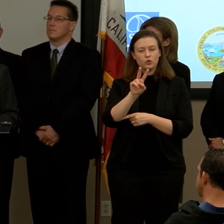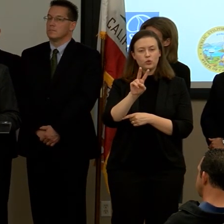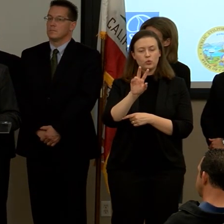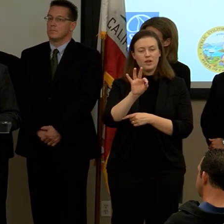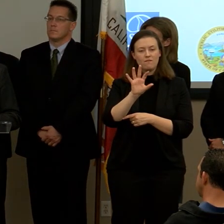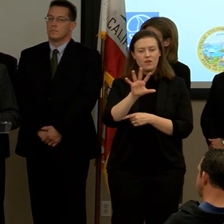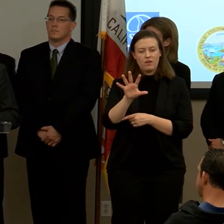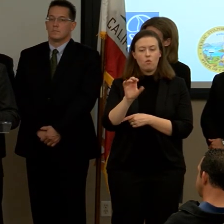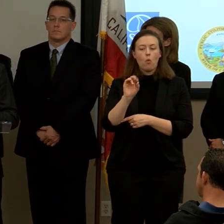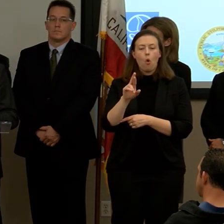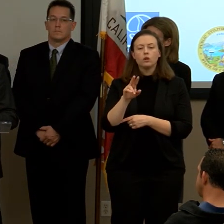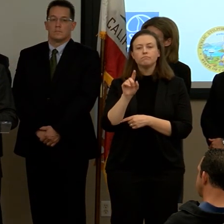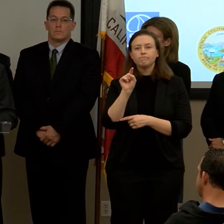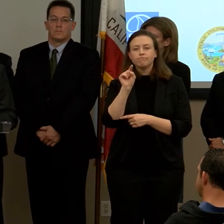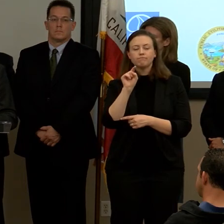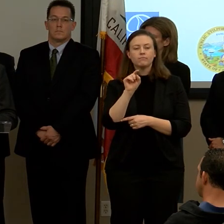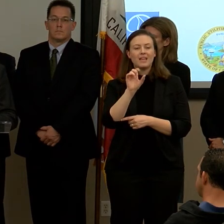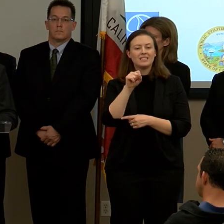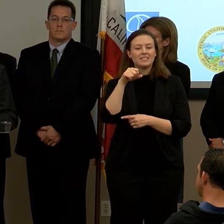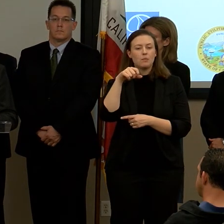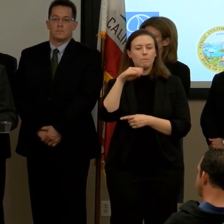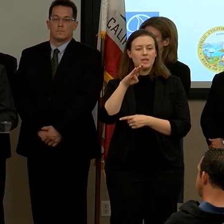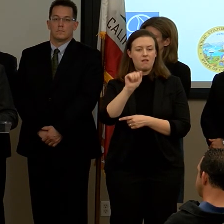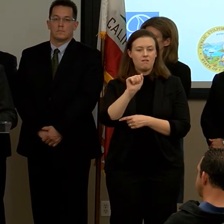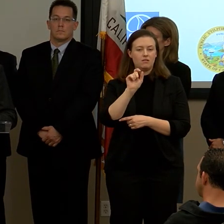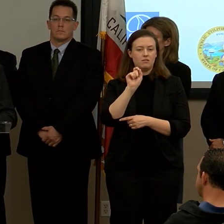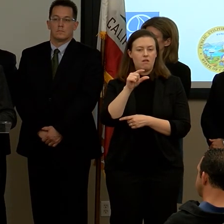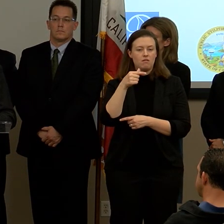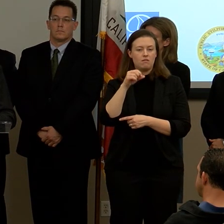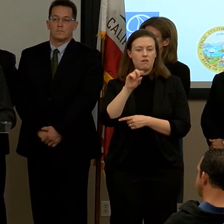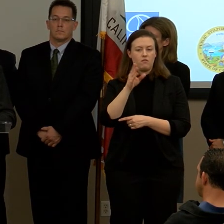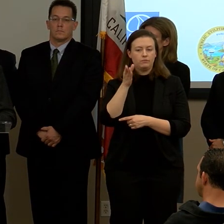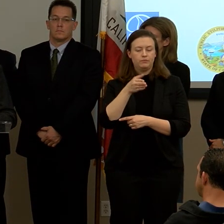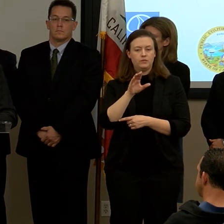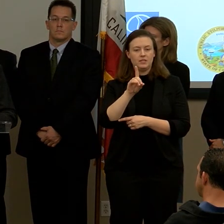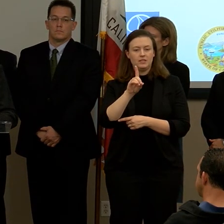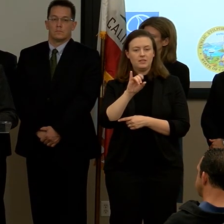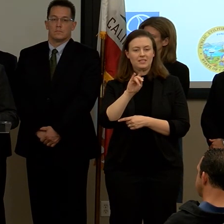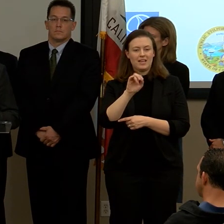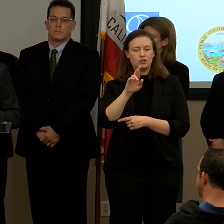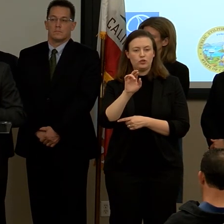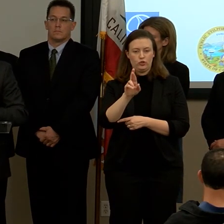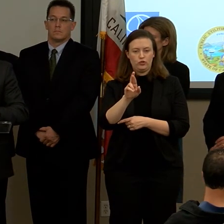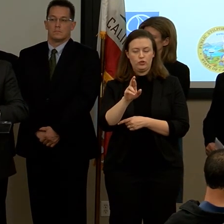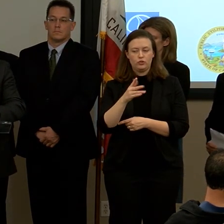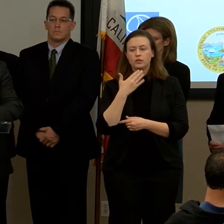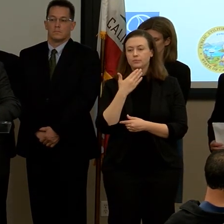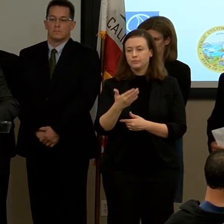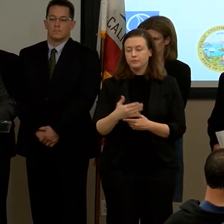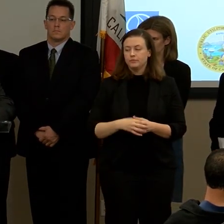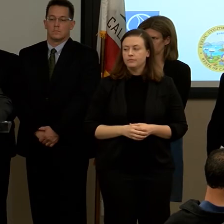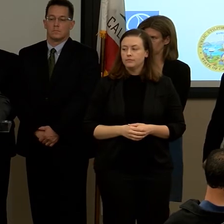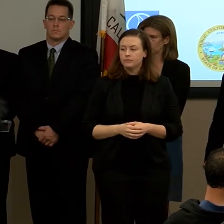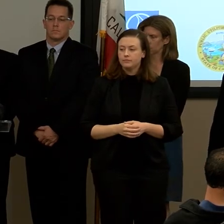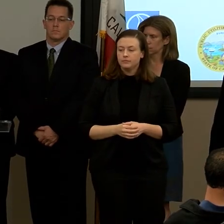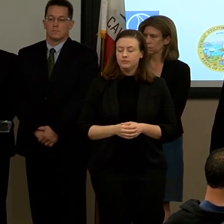1-800-659-2955 or visiting the sba.gov/disaster. Thank you.